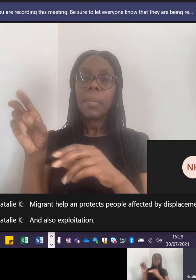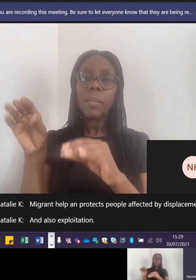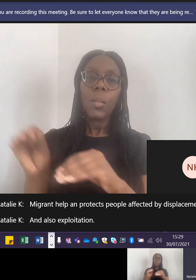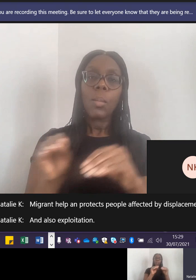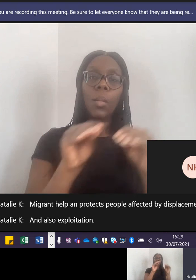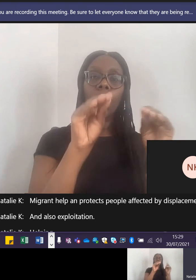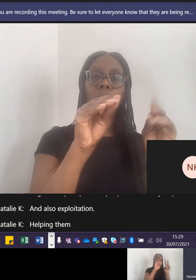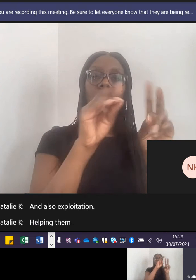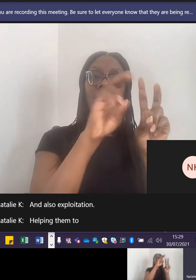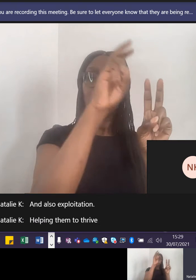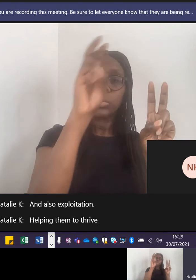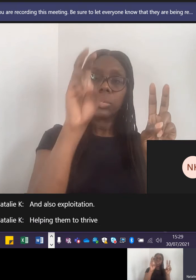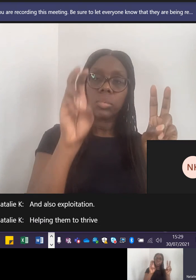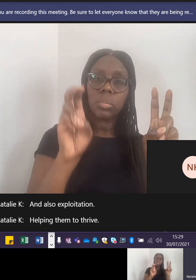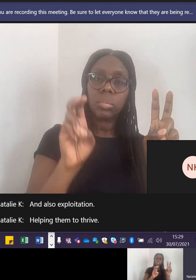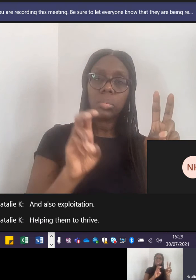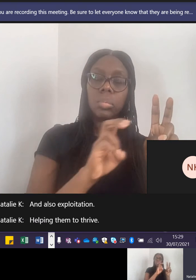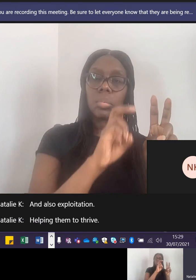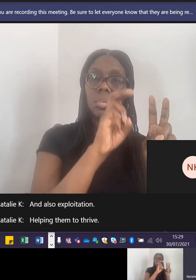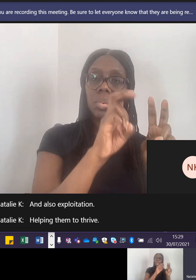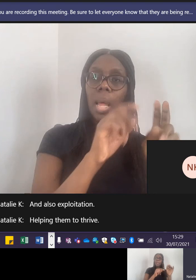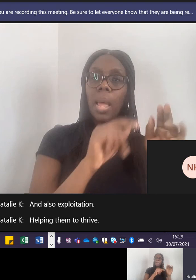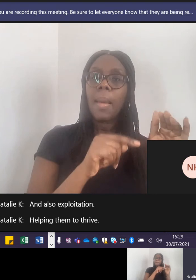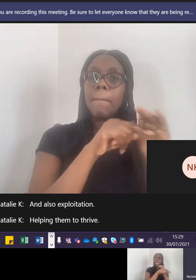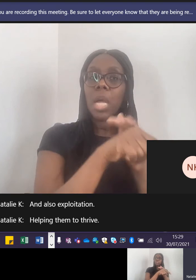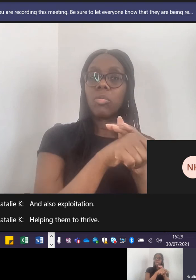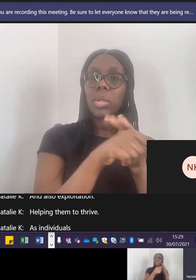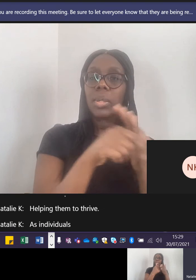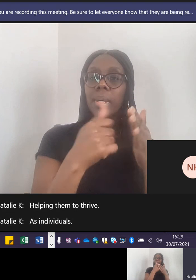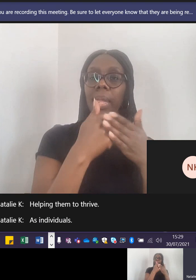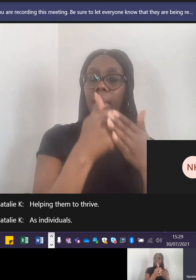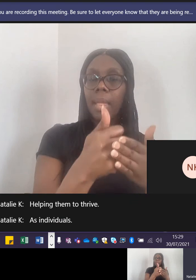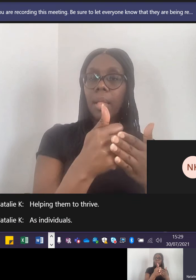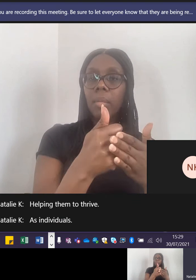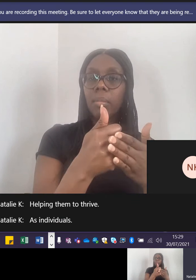helping them to thrive as individuals